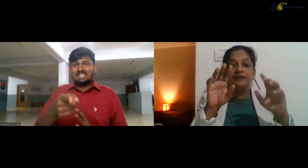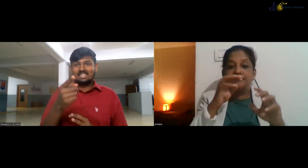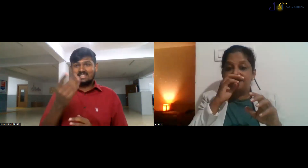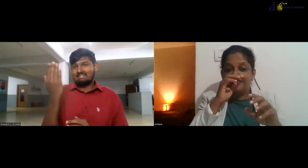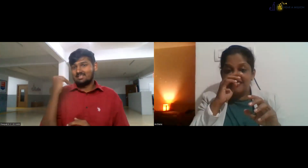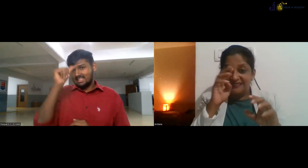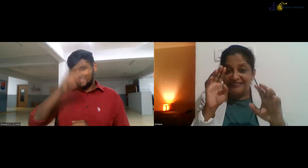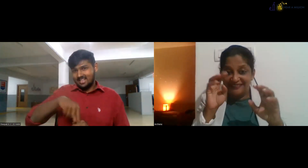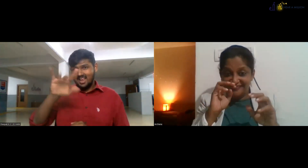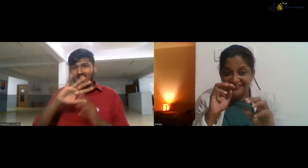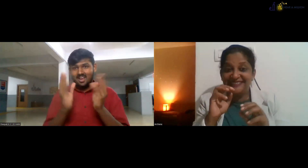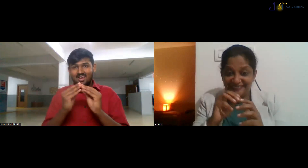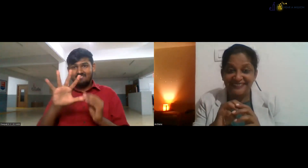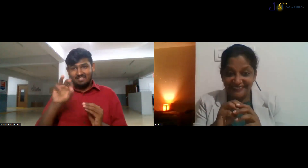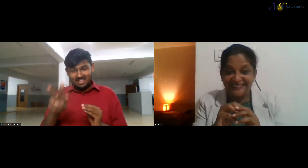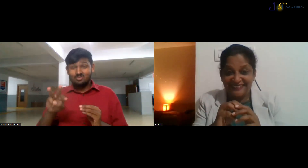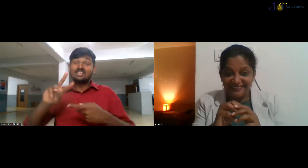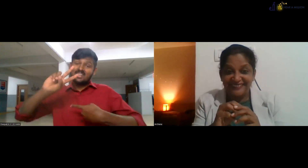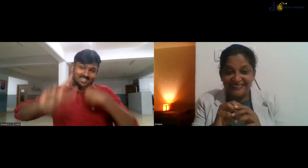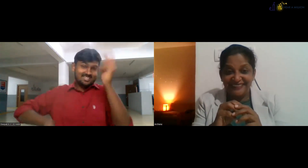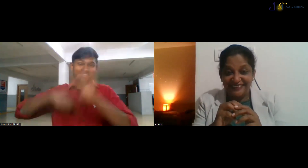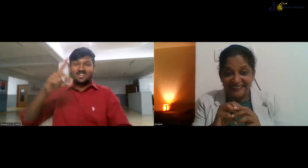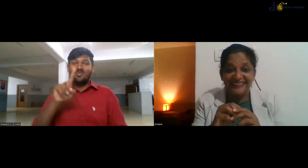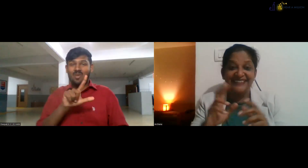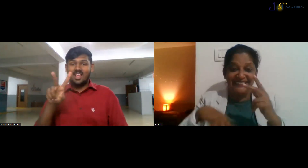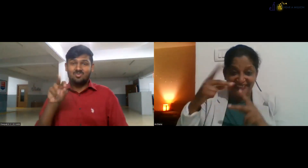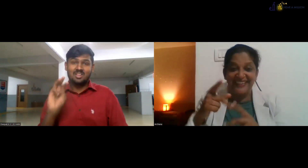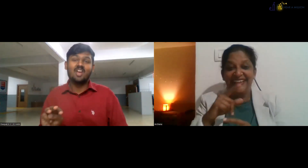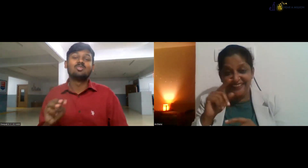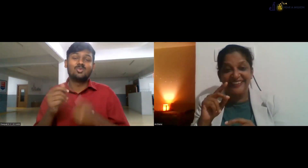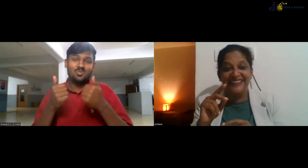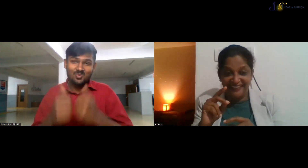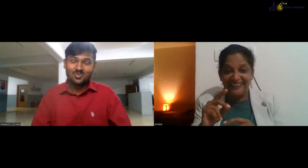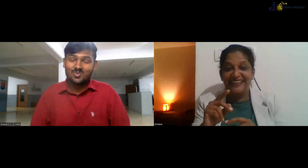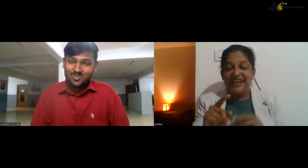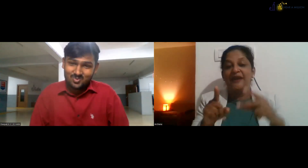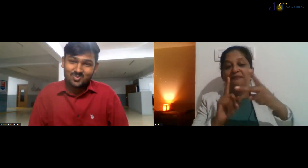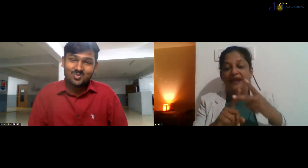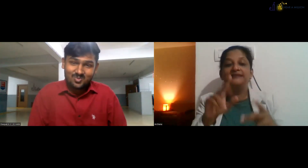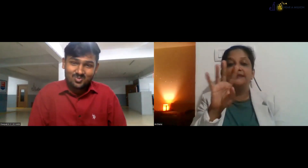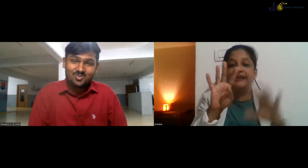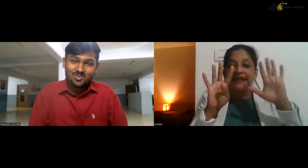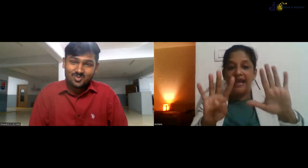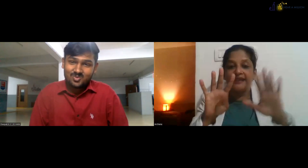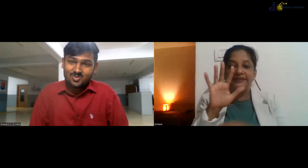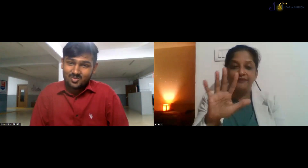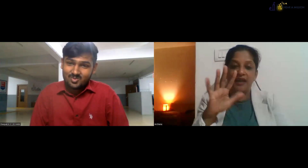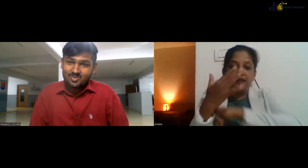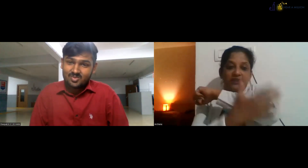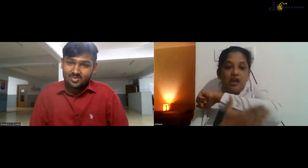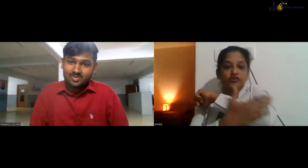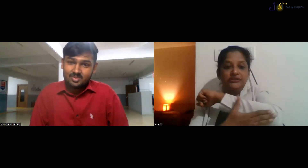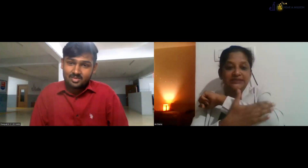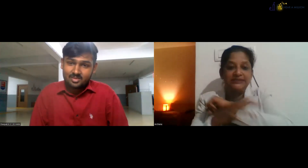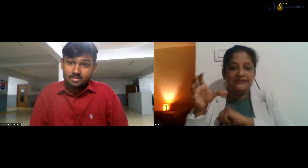it's 2,10,000 kilometer. So okay, if we, sorry, 1,20,000 kilometers. So okay,